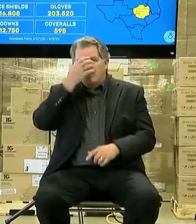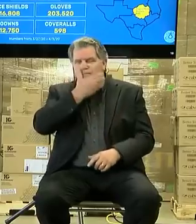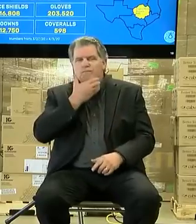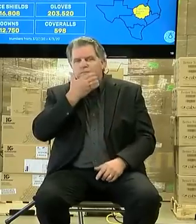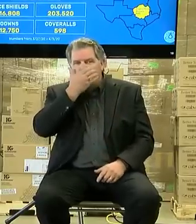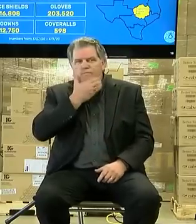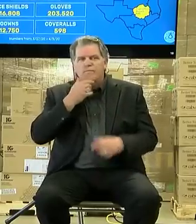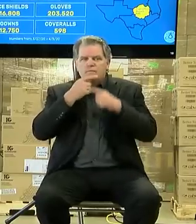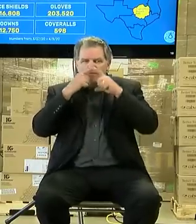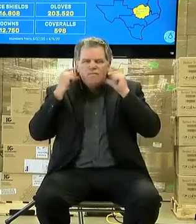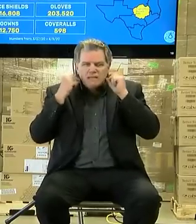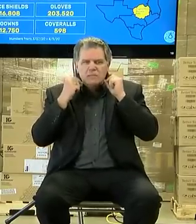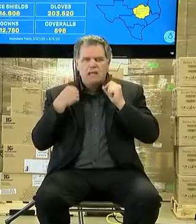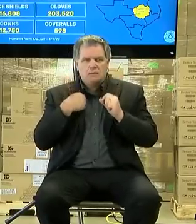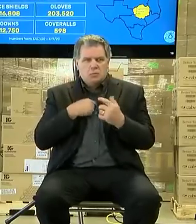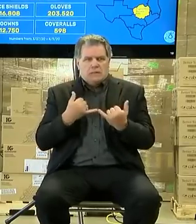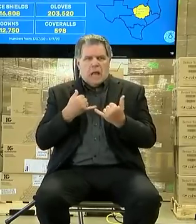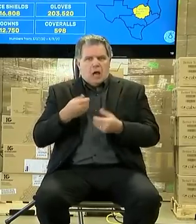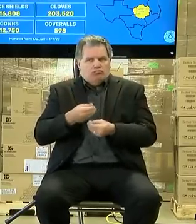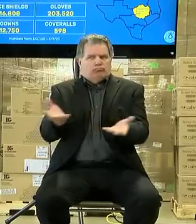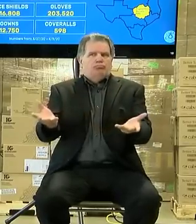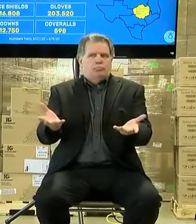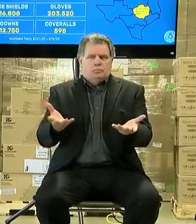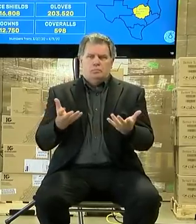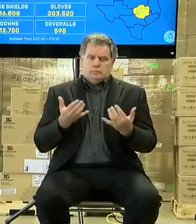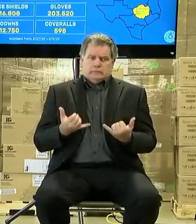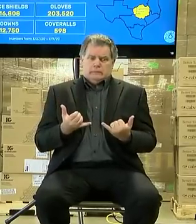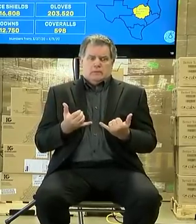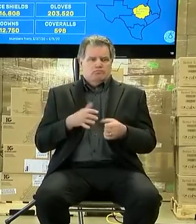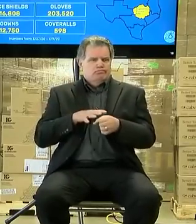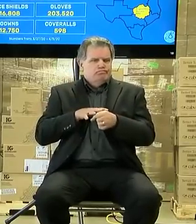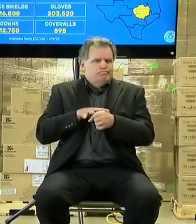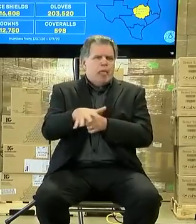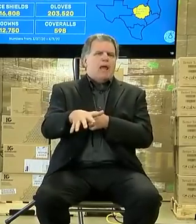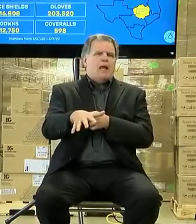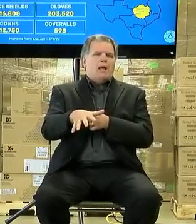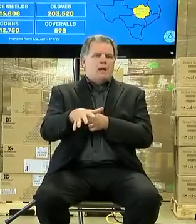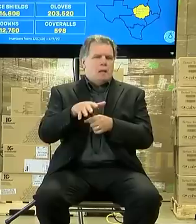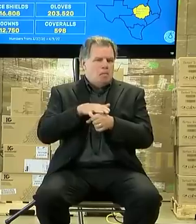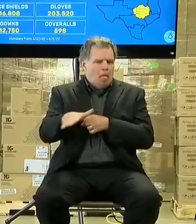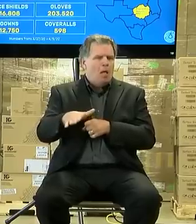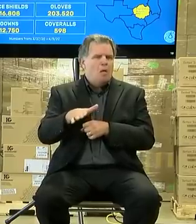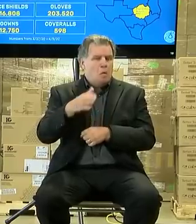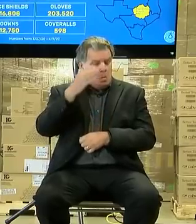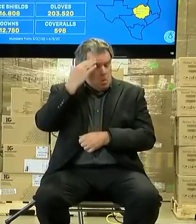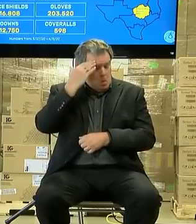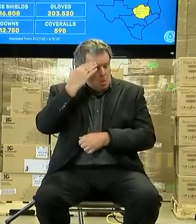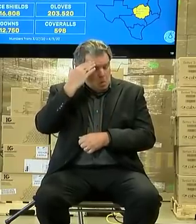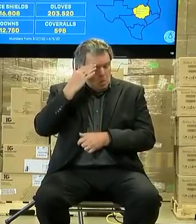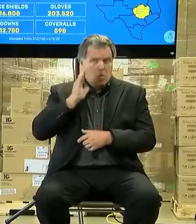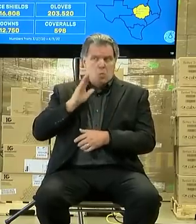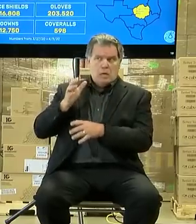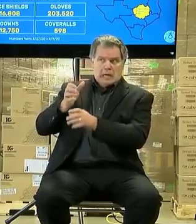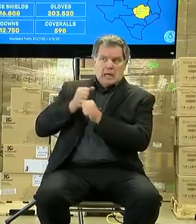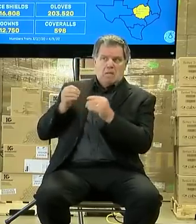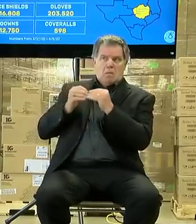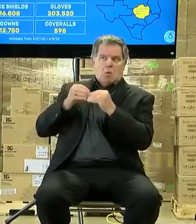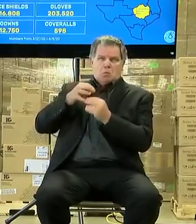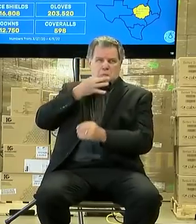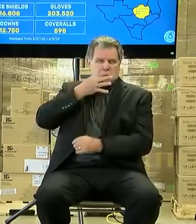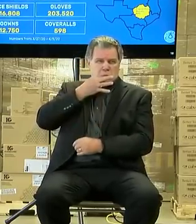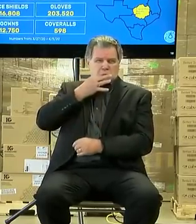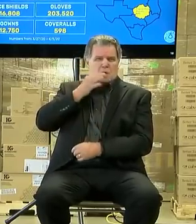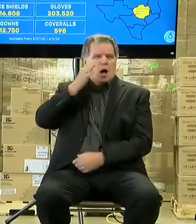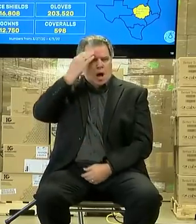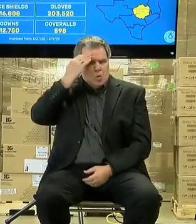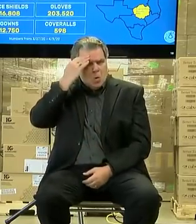are distributing, which is more than enough for right now. What I know is additional supplies that are coming in. I